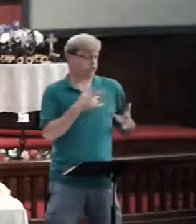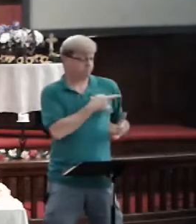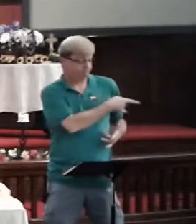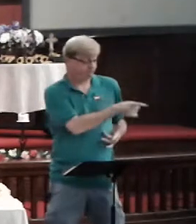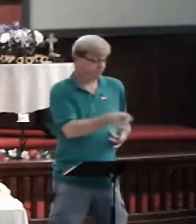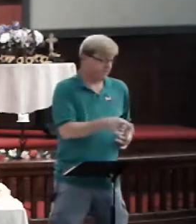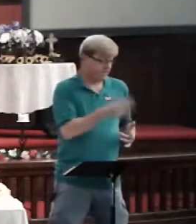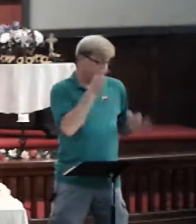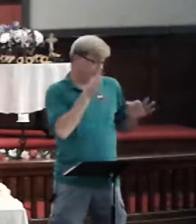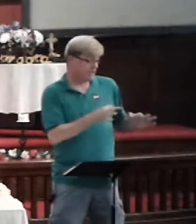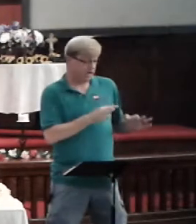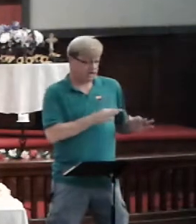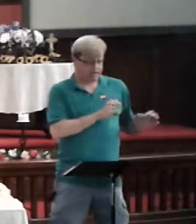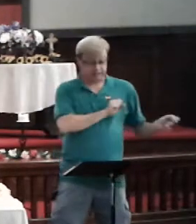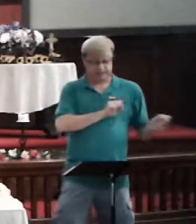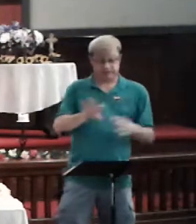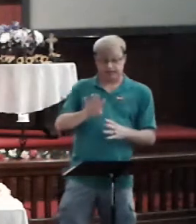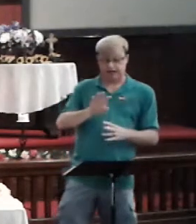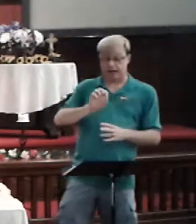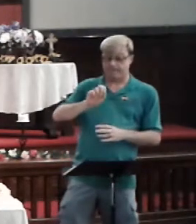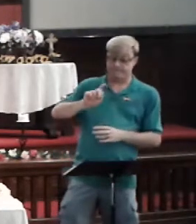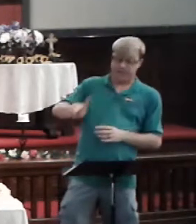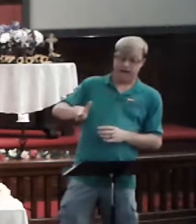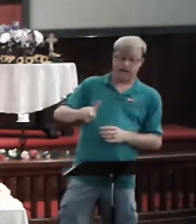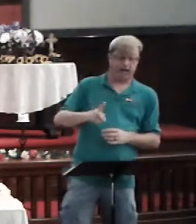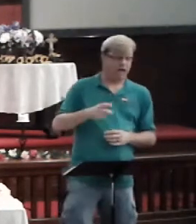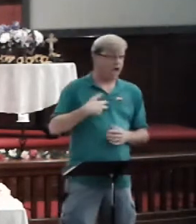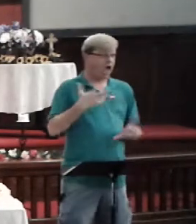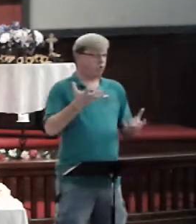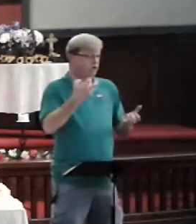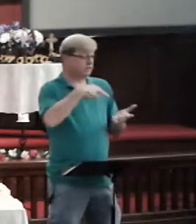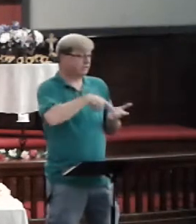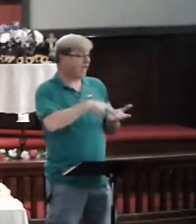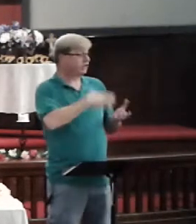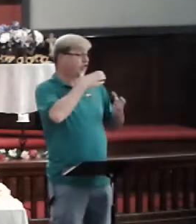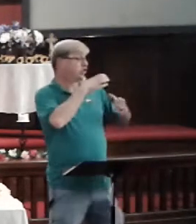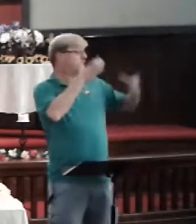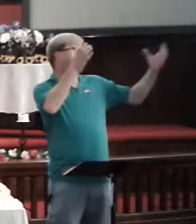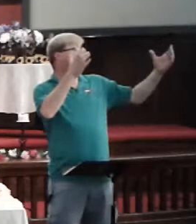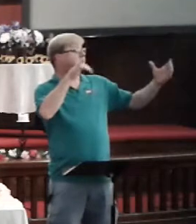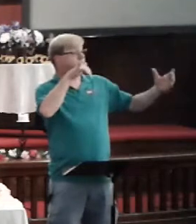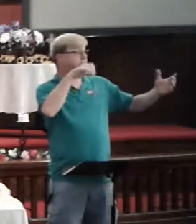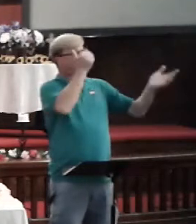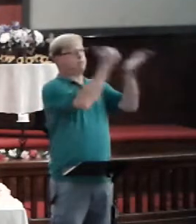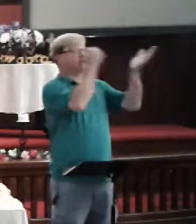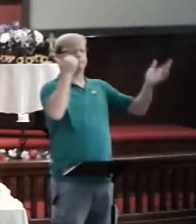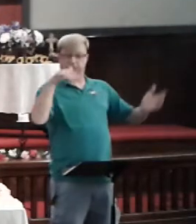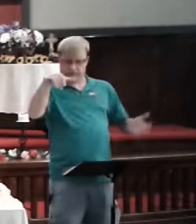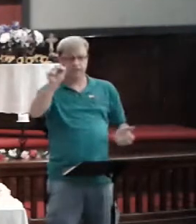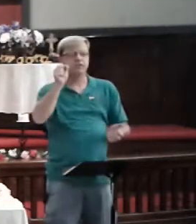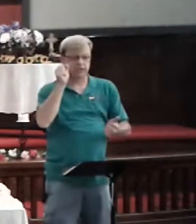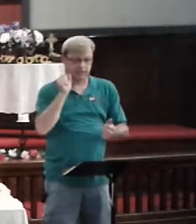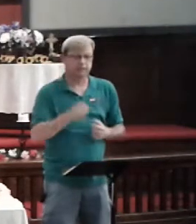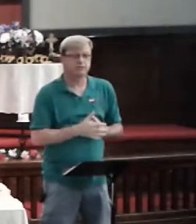decided to send those back, I wanted to stand and shout. Yes, ma'am.